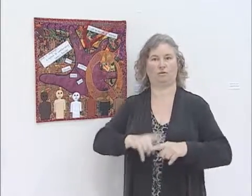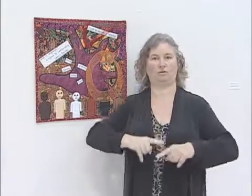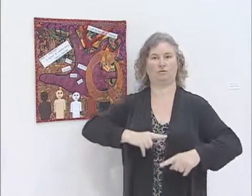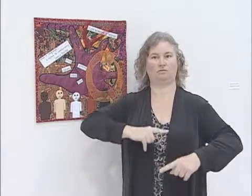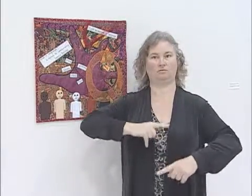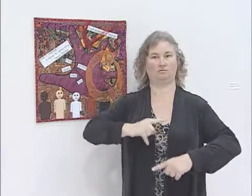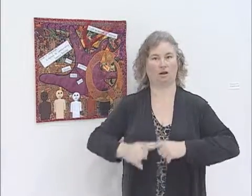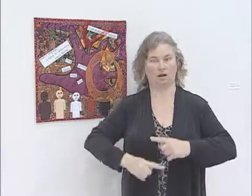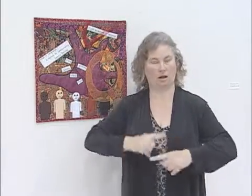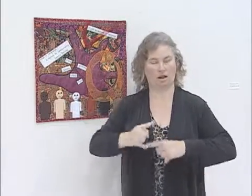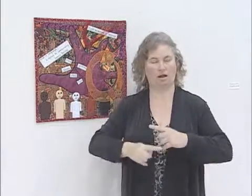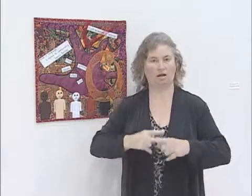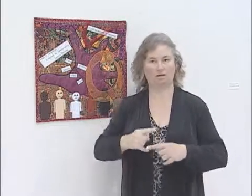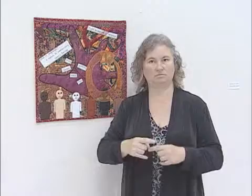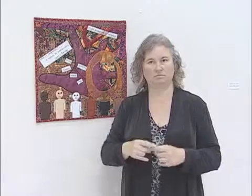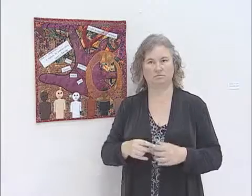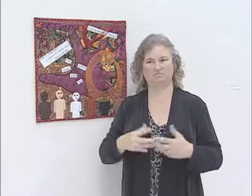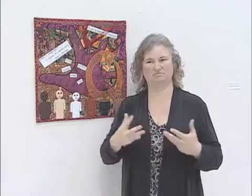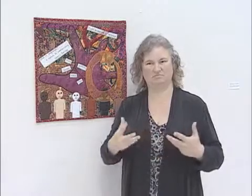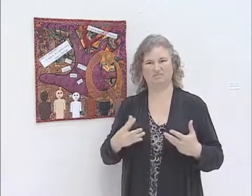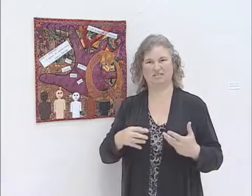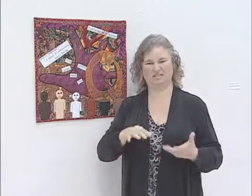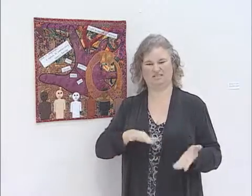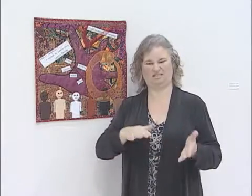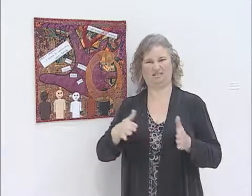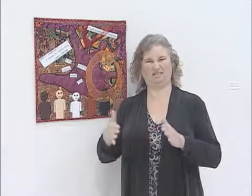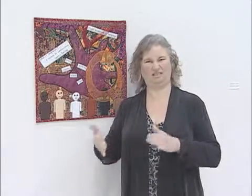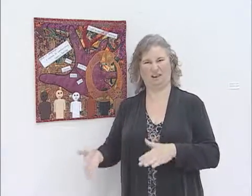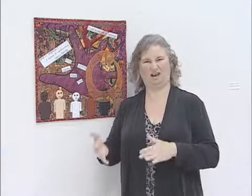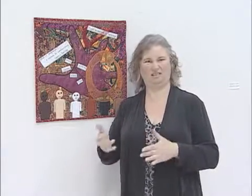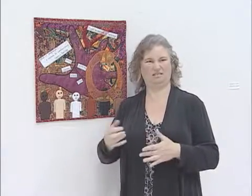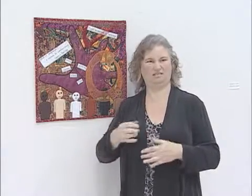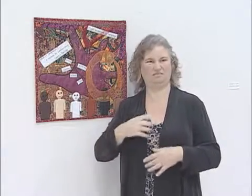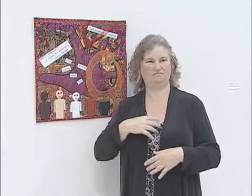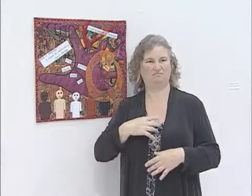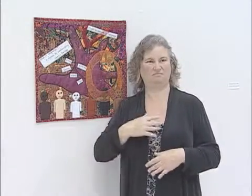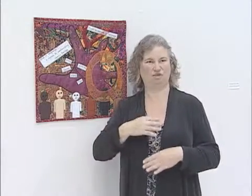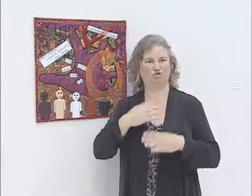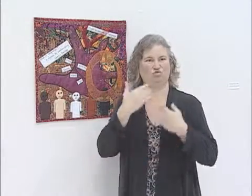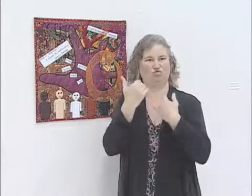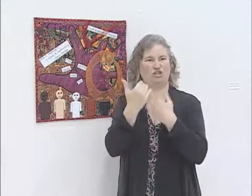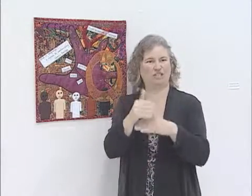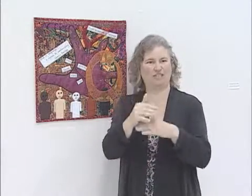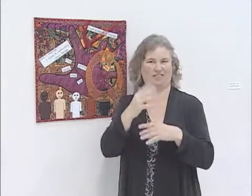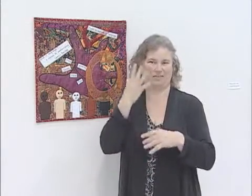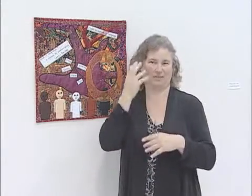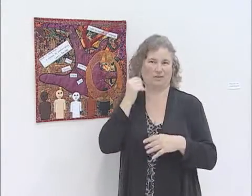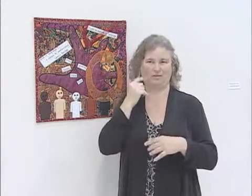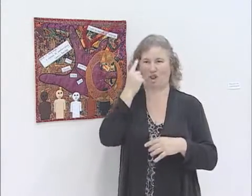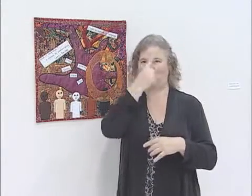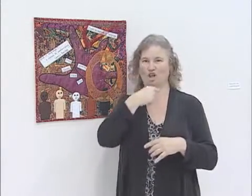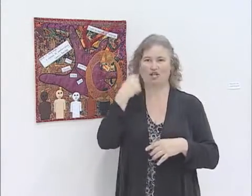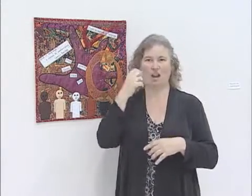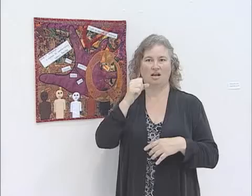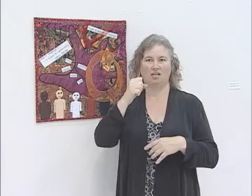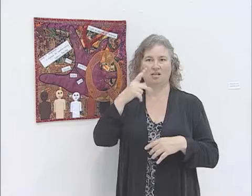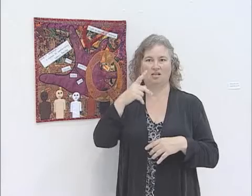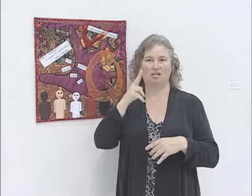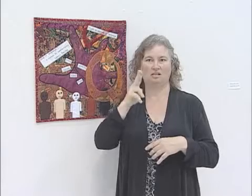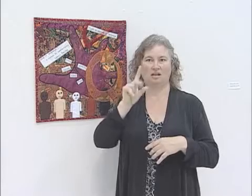And that's to show that they were not allowed to sign. And in a sense, that makes them dead because it's so restrictive. That's why I